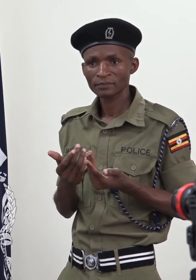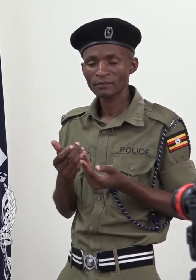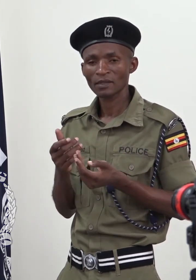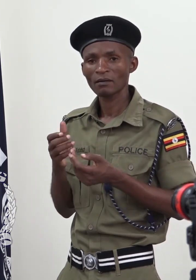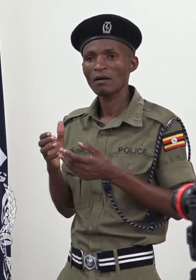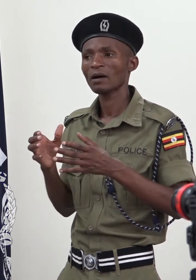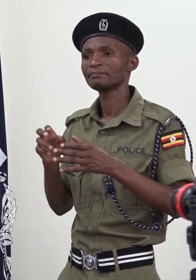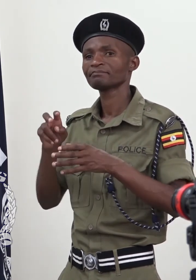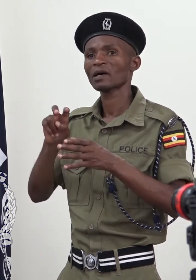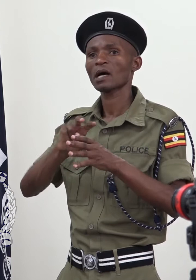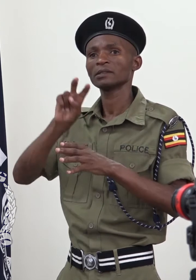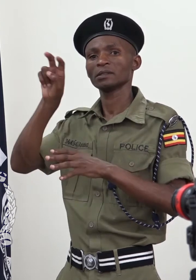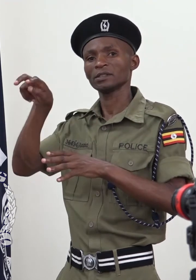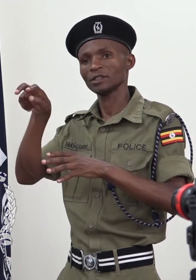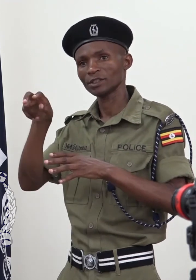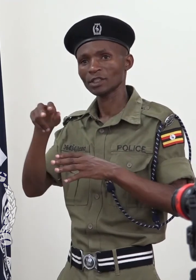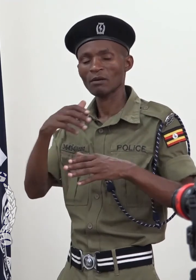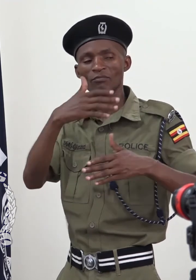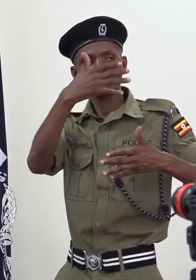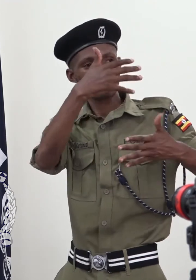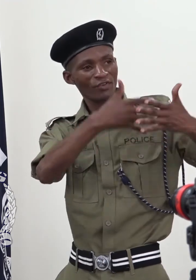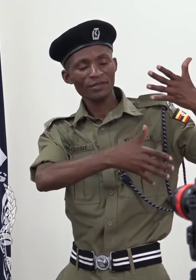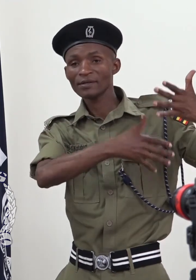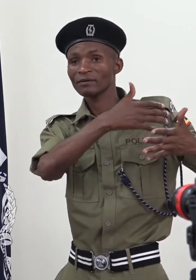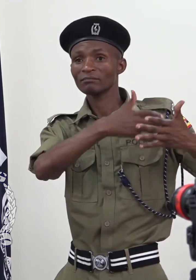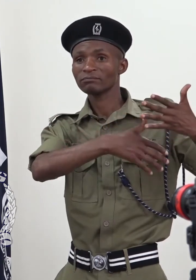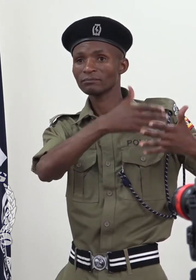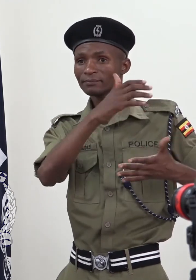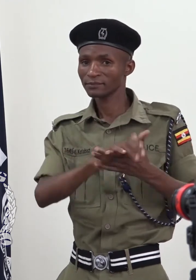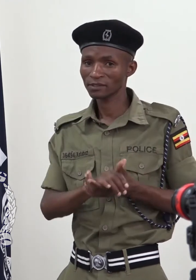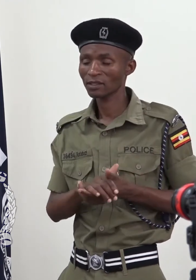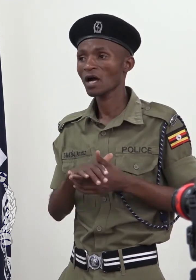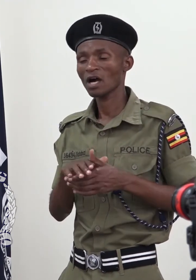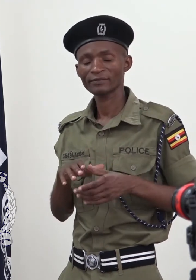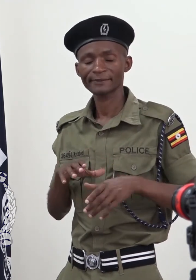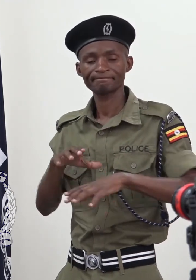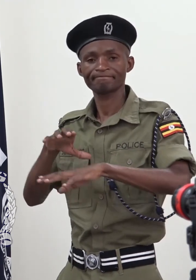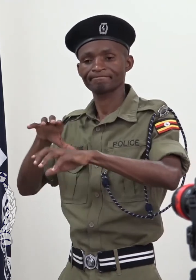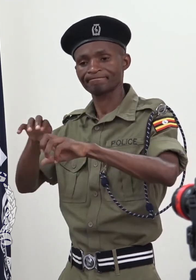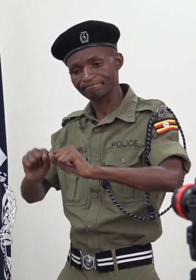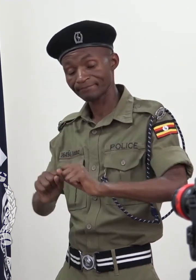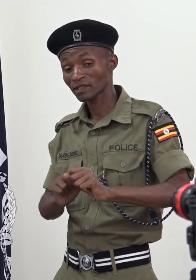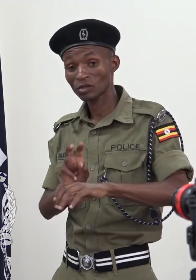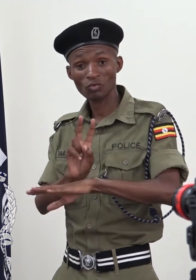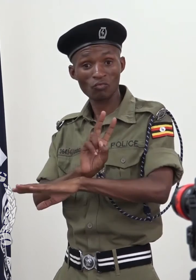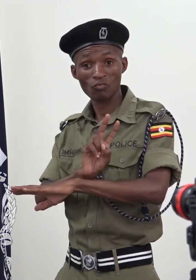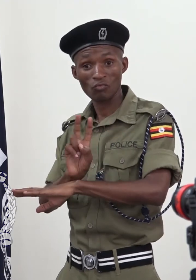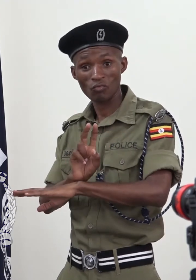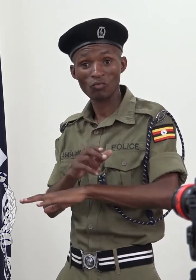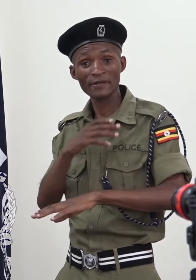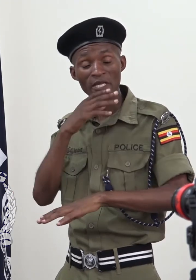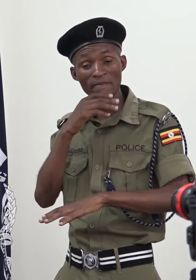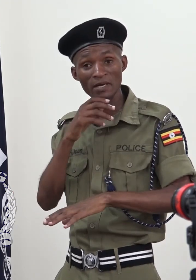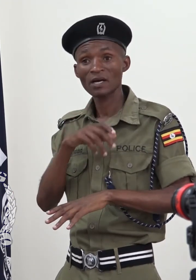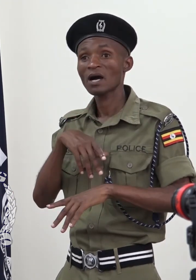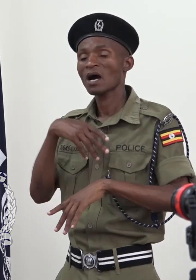fences, wall fences of schools with ease, and then they pounce on the watchmen and murder